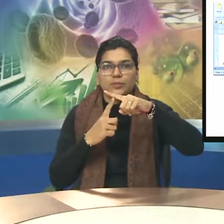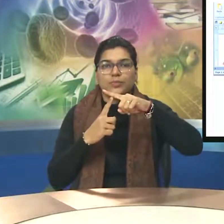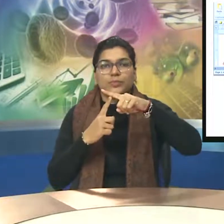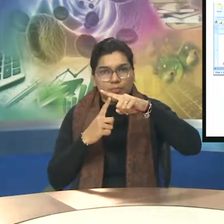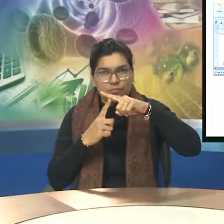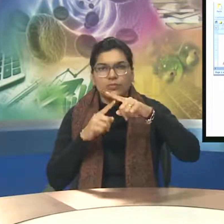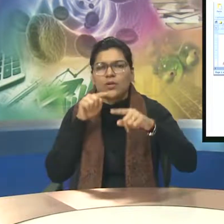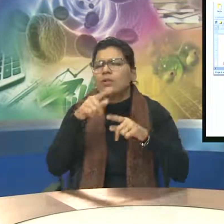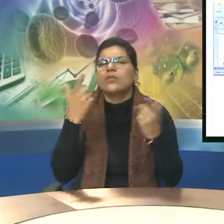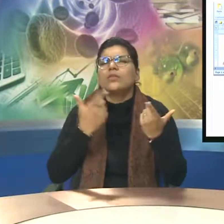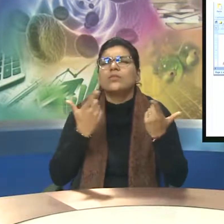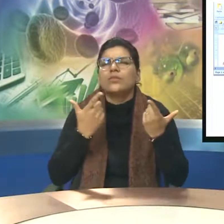Font.